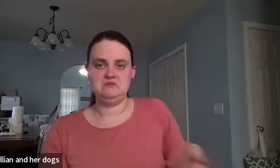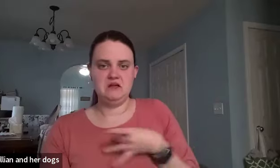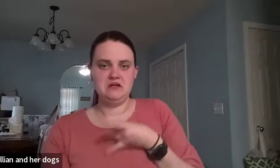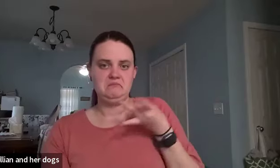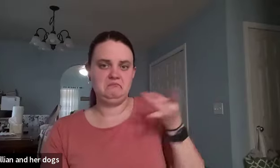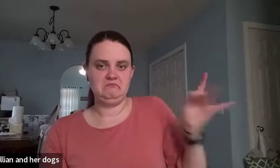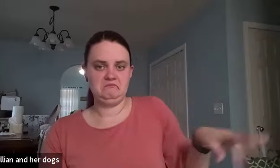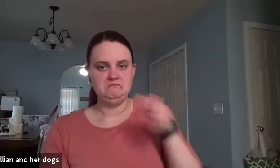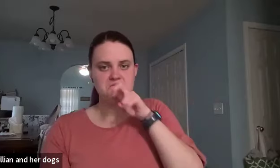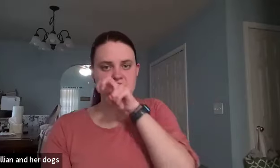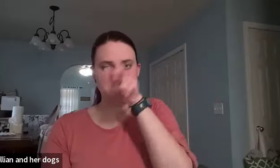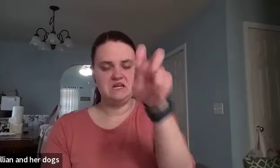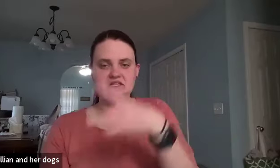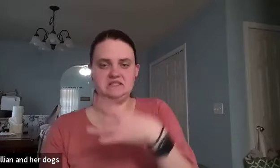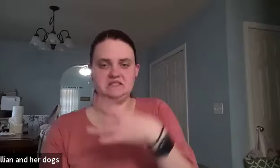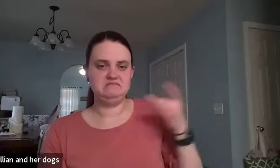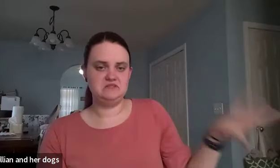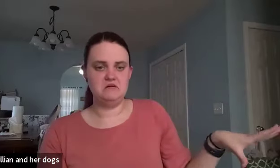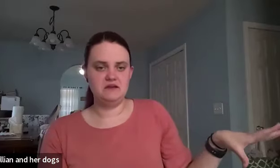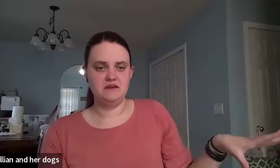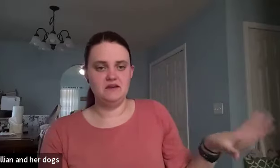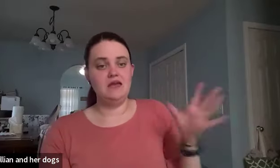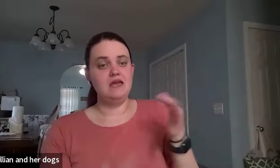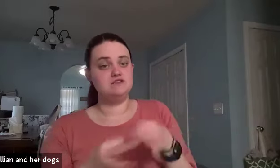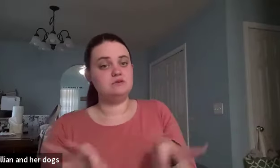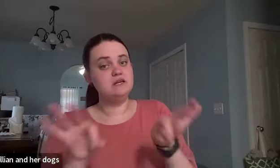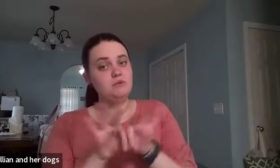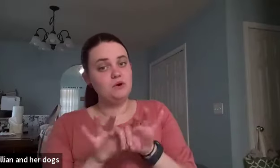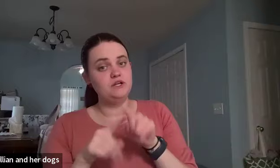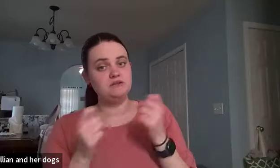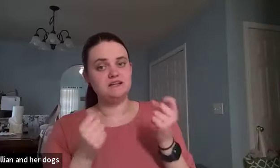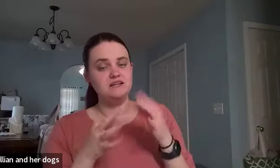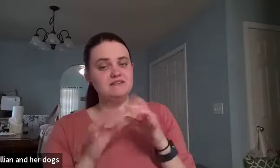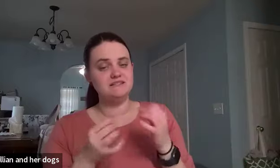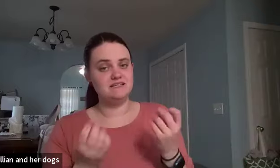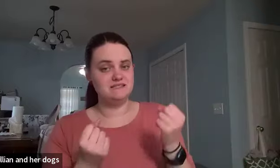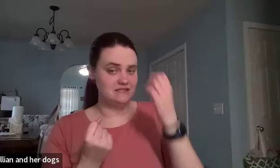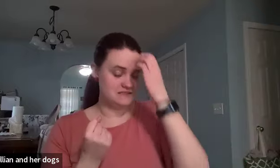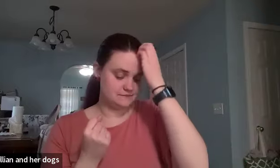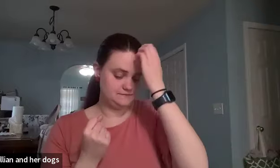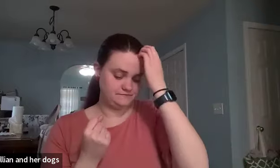don't like. Snakes don't like. And it's really important when you are signing these sentences,